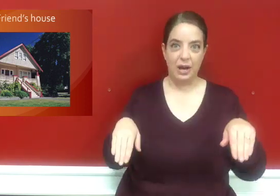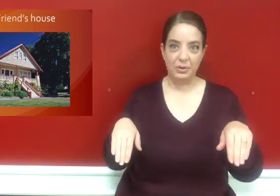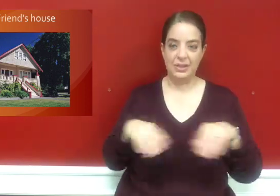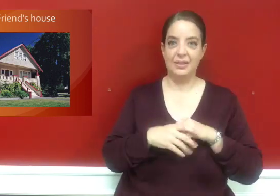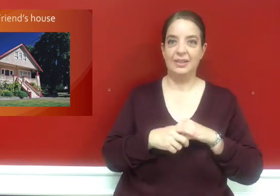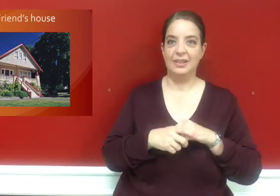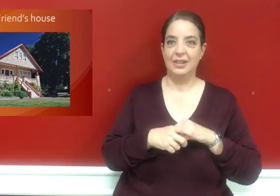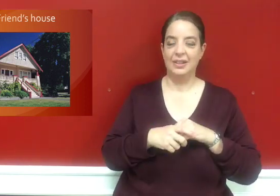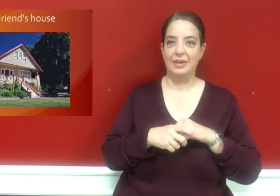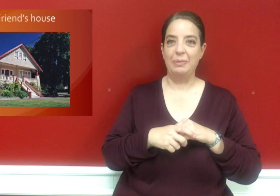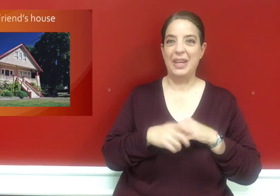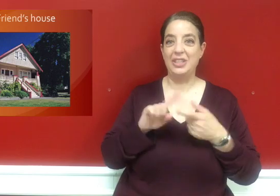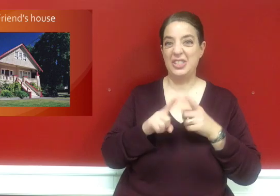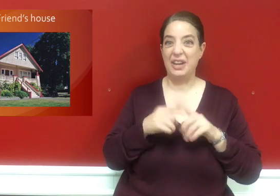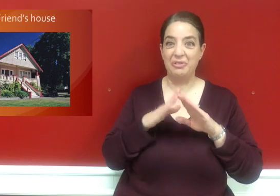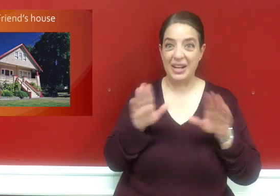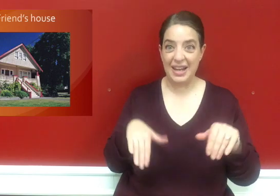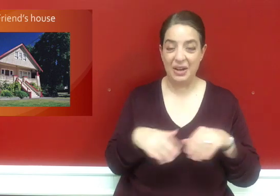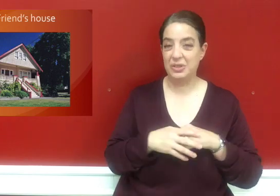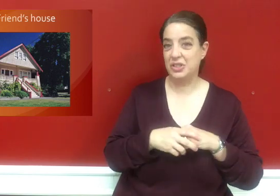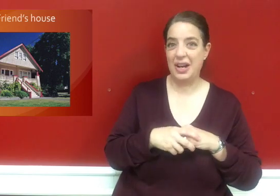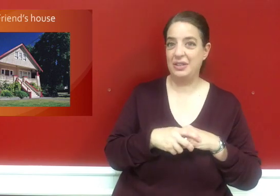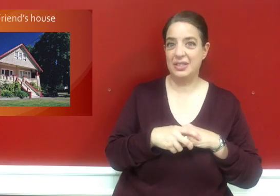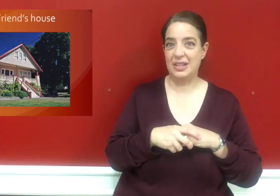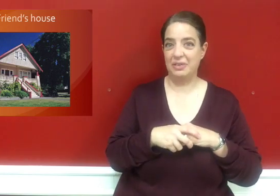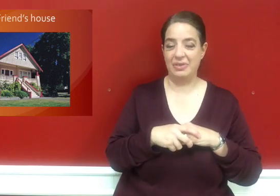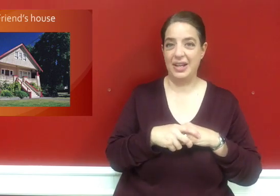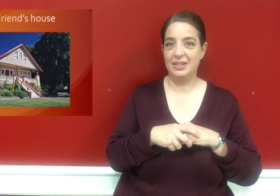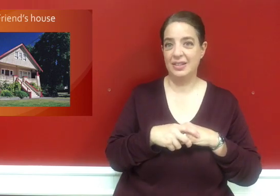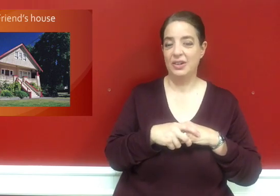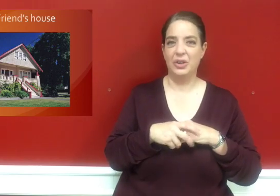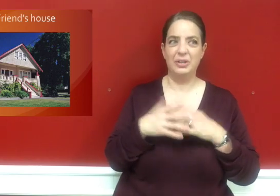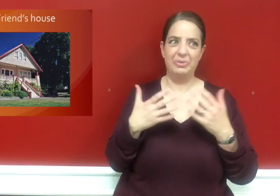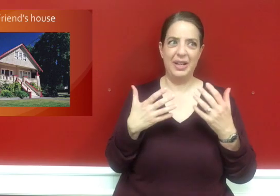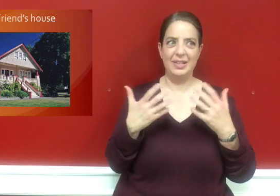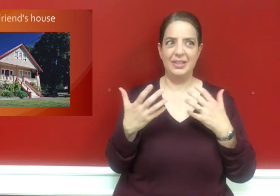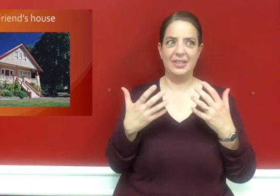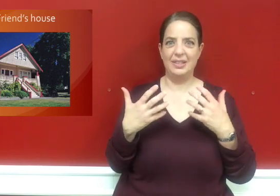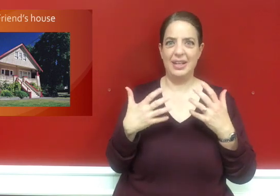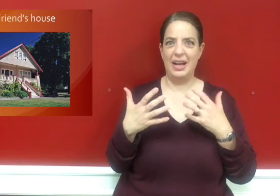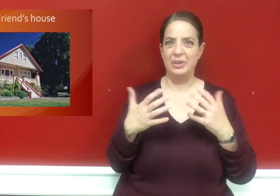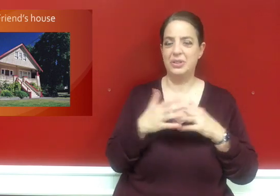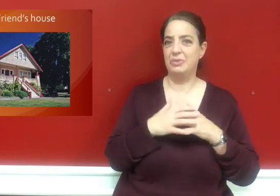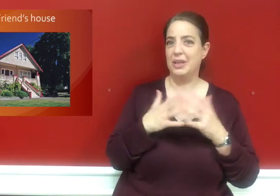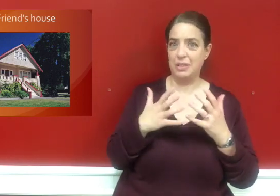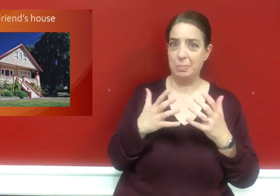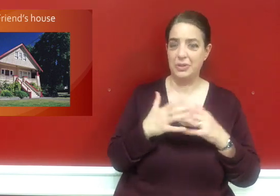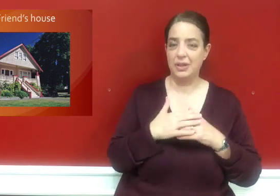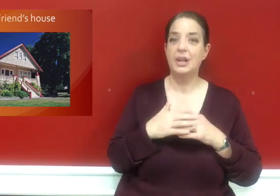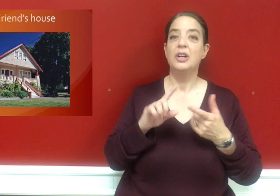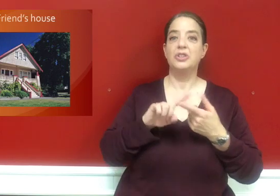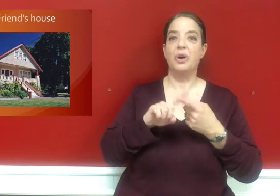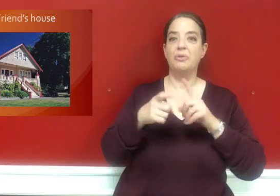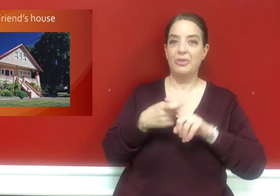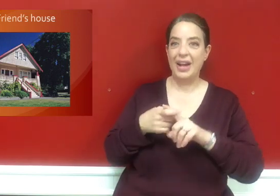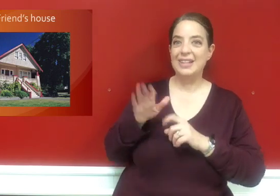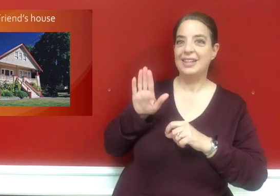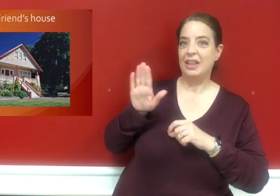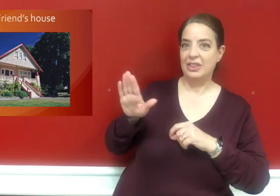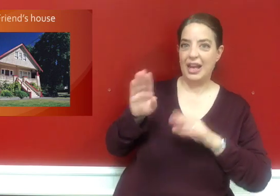house. Right? We can't just say friend house because your house is not a friend or your friend isn't a house. Your friend is a person. So friend,